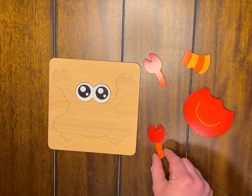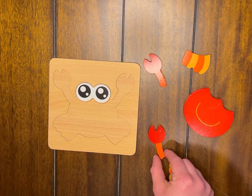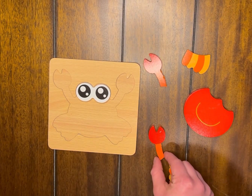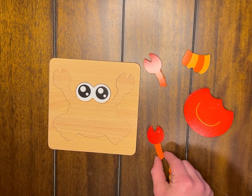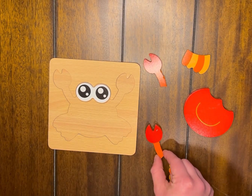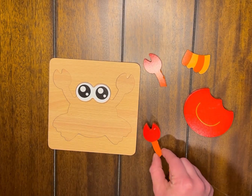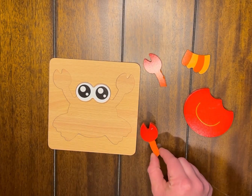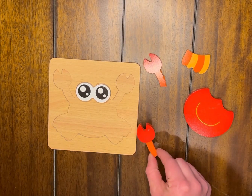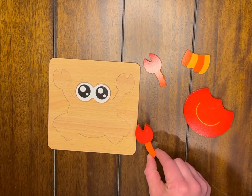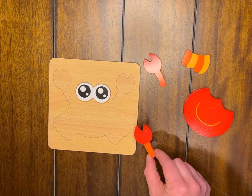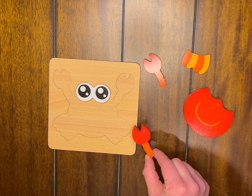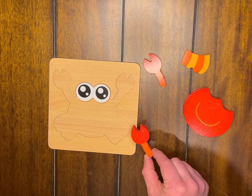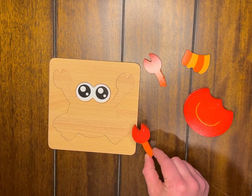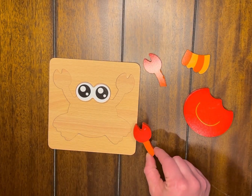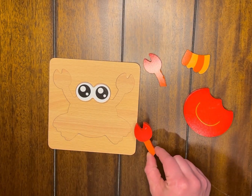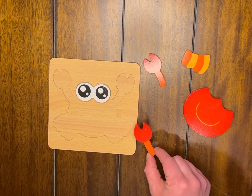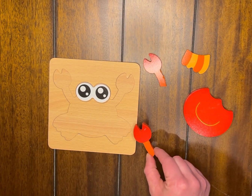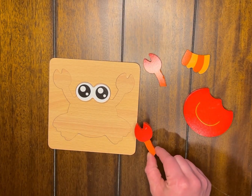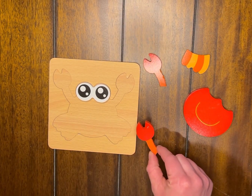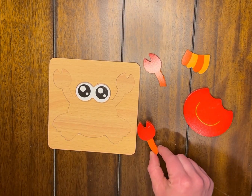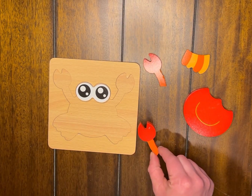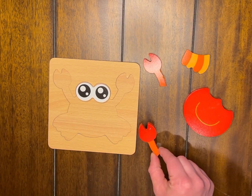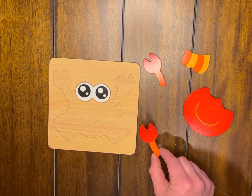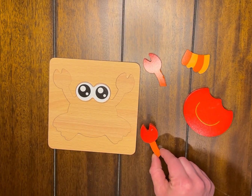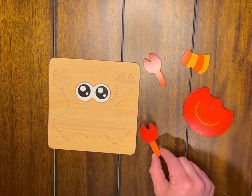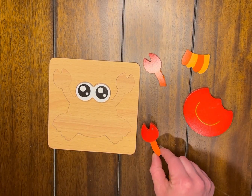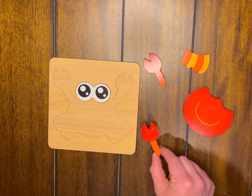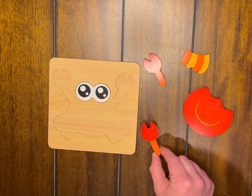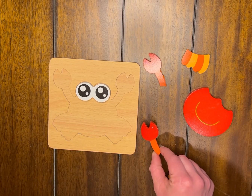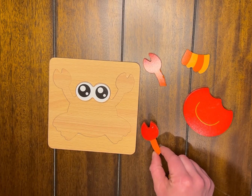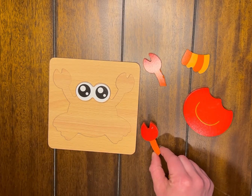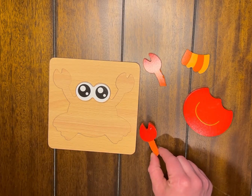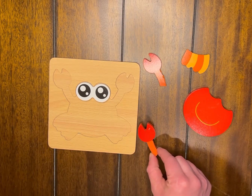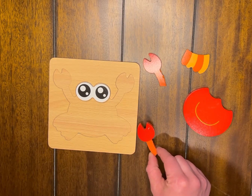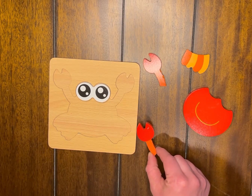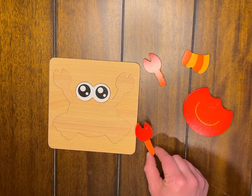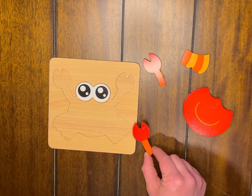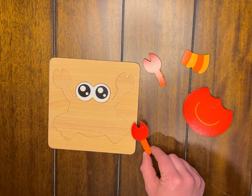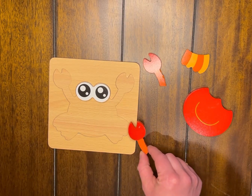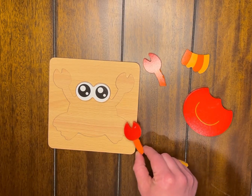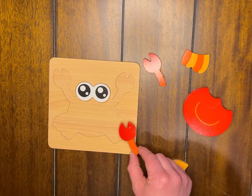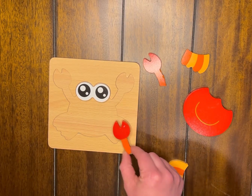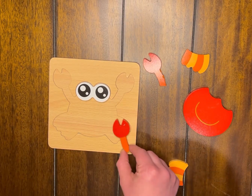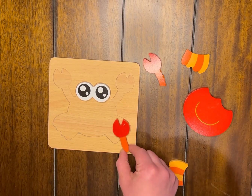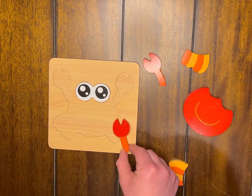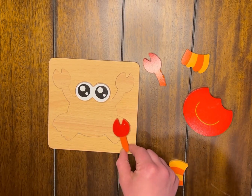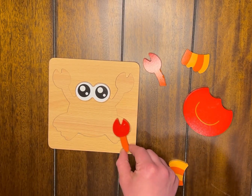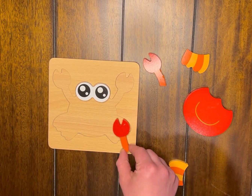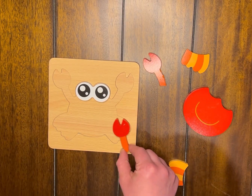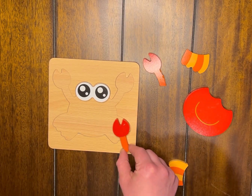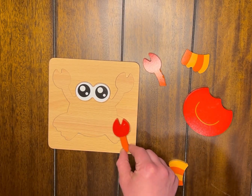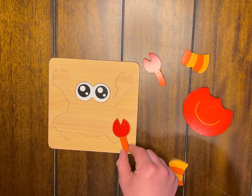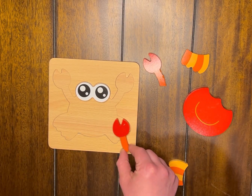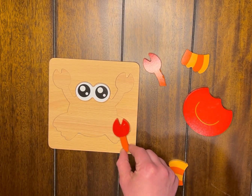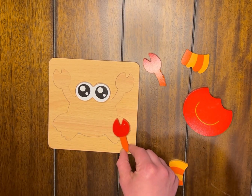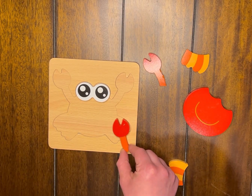of the claws. Where does this claw go? Right there?